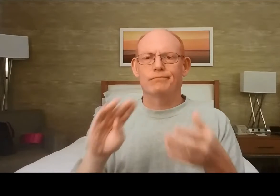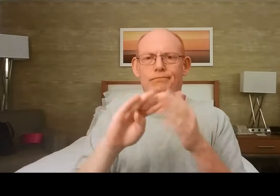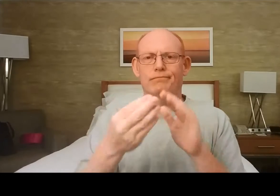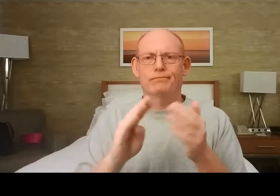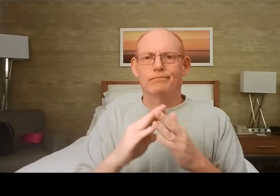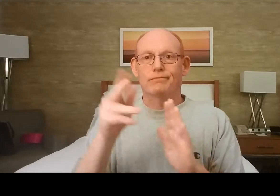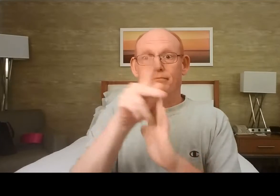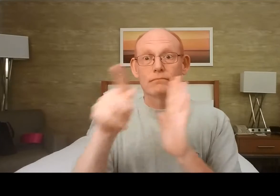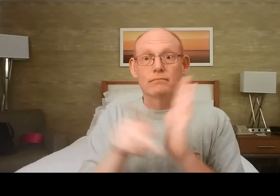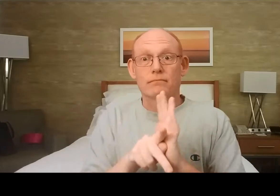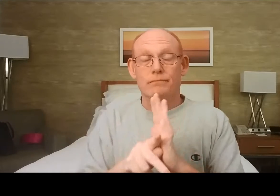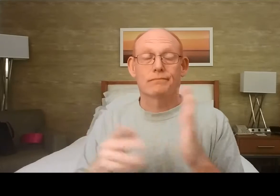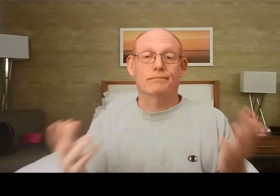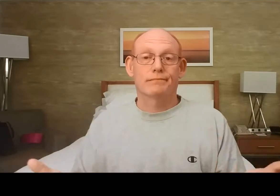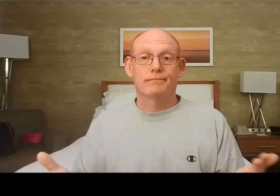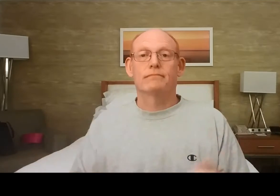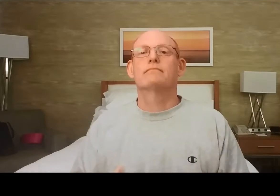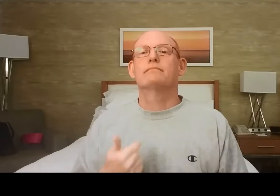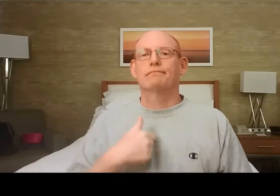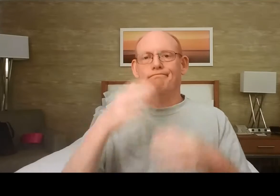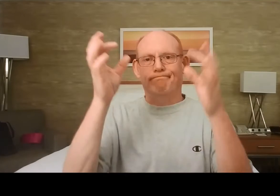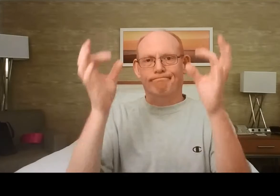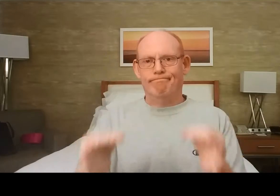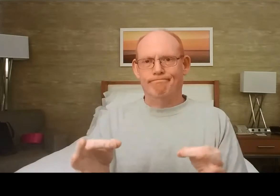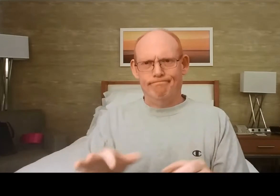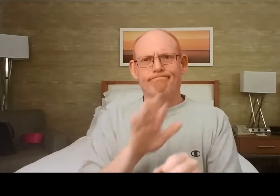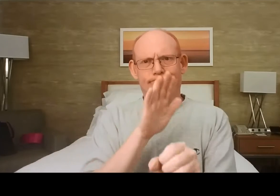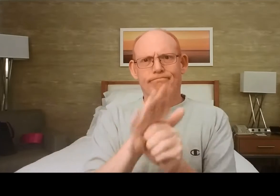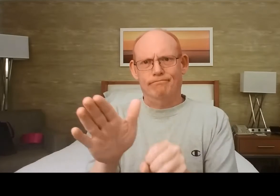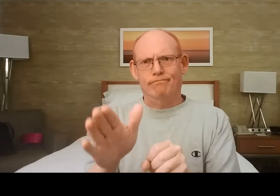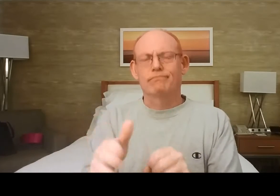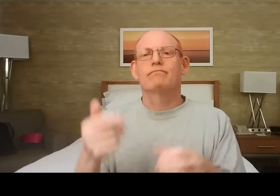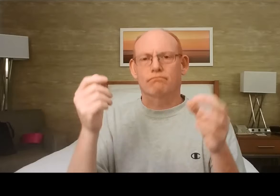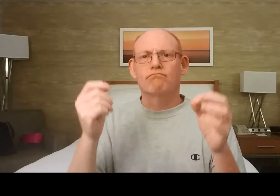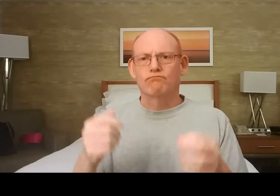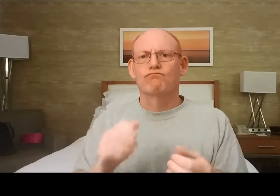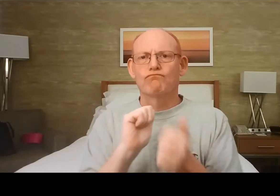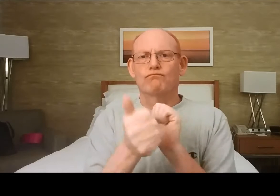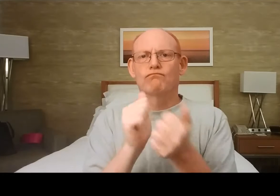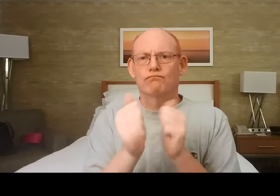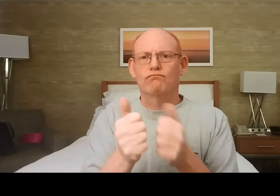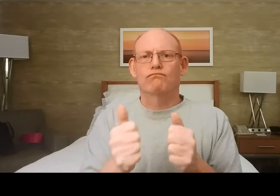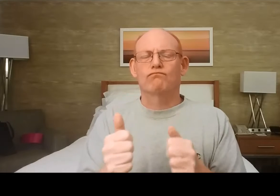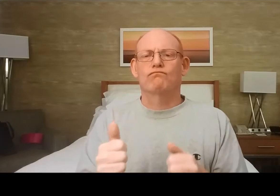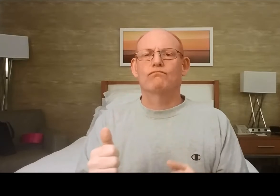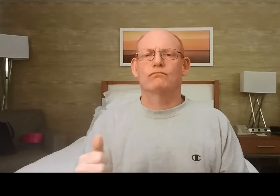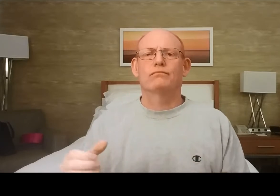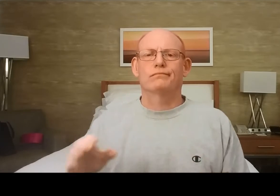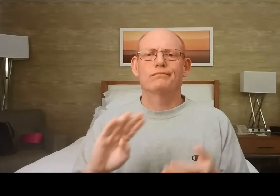of city policy, so I decided enough. I'm going to run for city council.